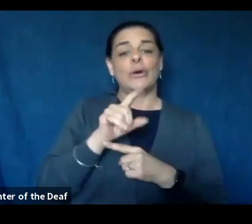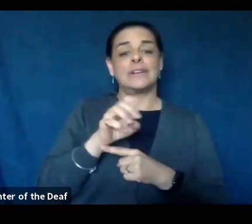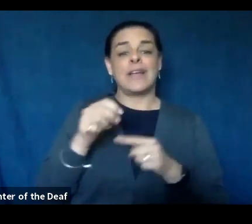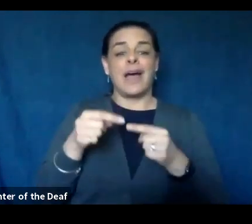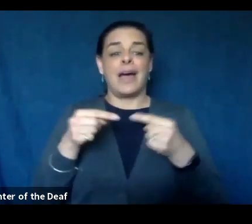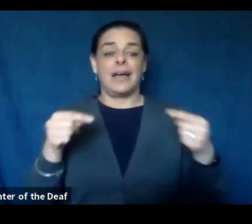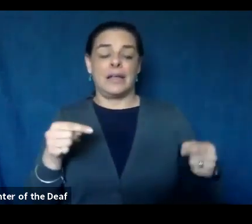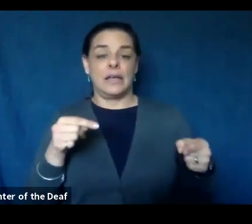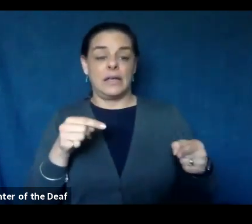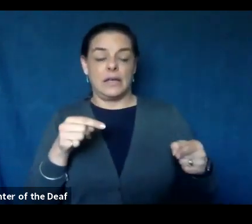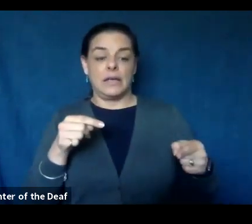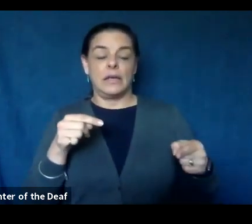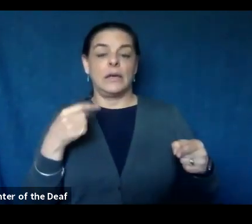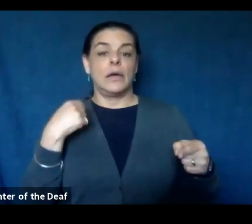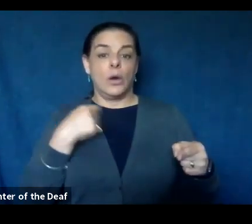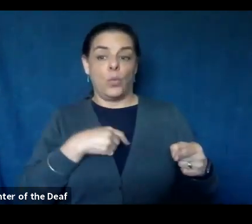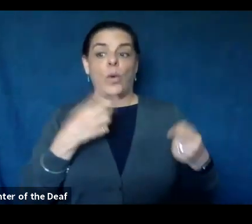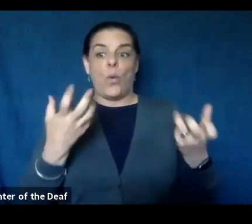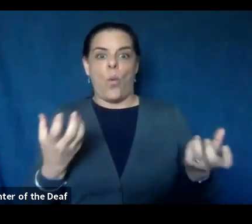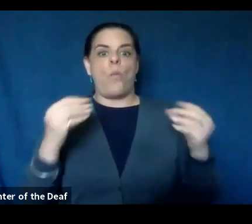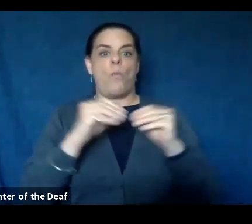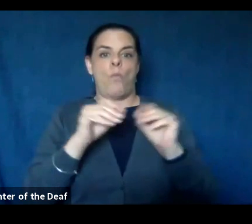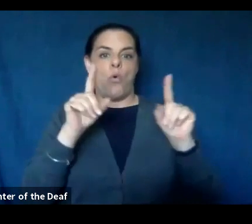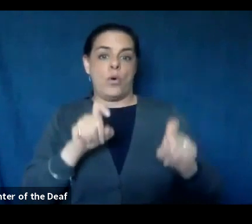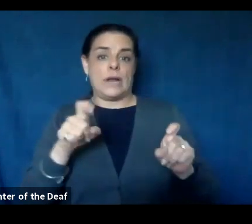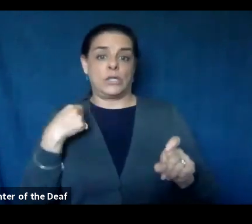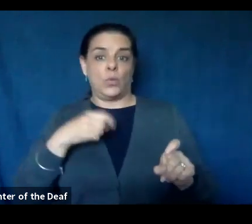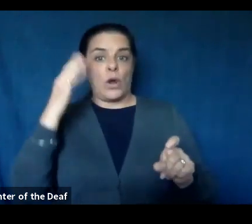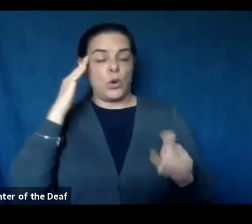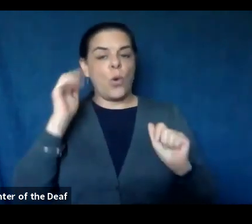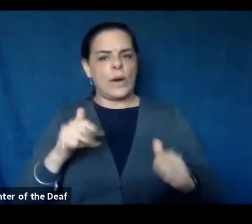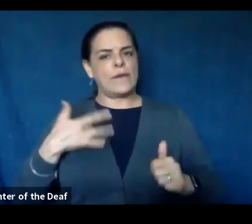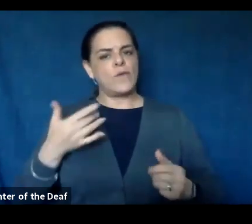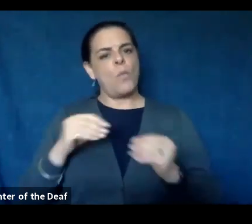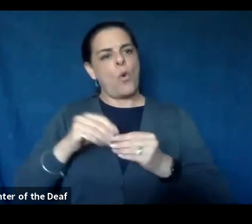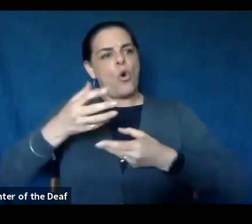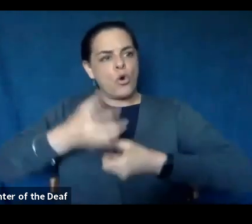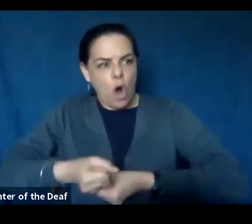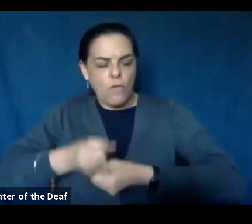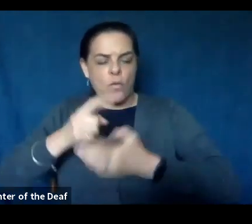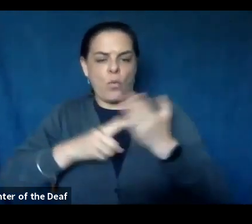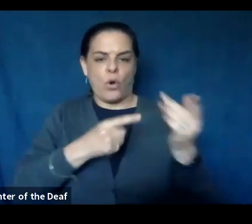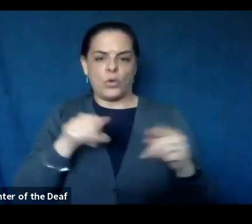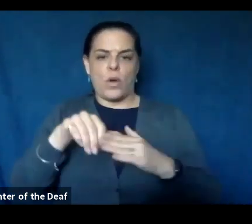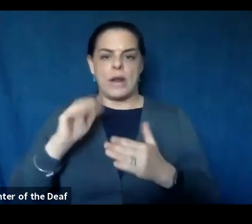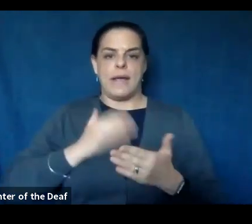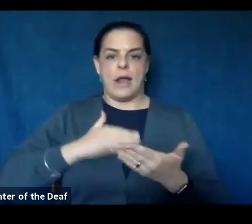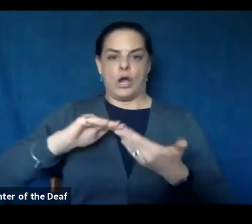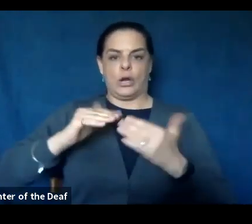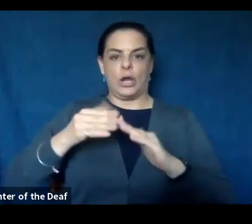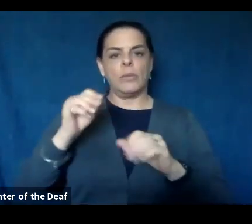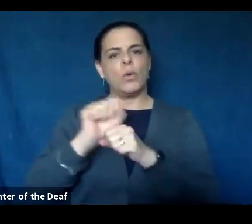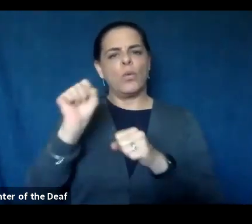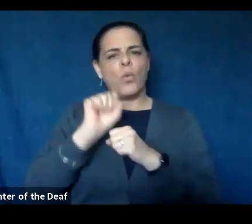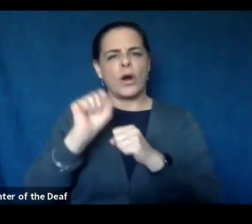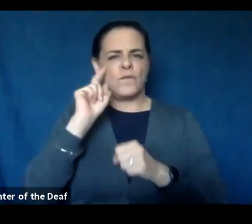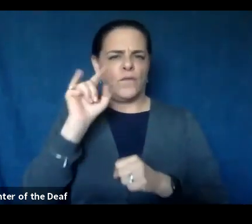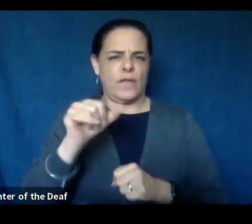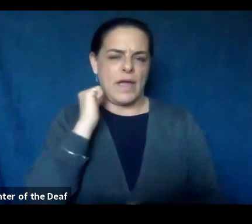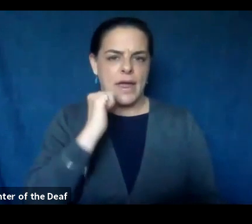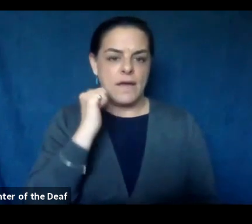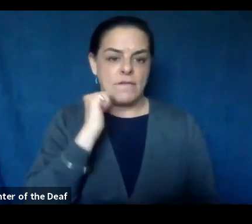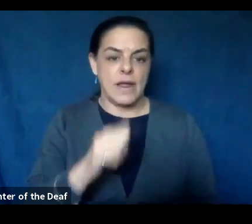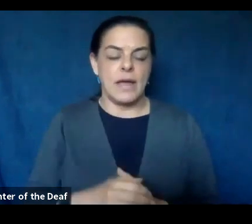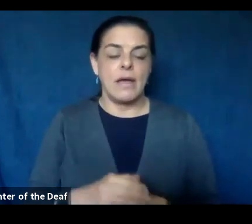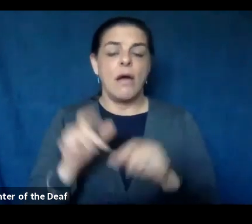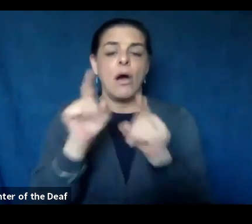report is we want to expand testing. So we know that we can be more confident in what's happening in our community, and working to do that every day. Also,